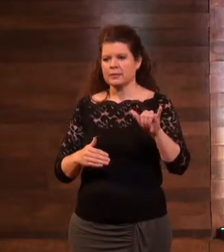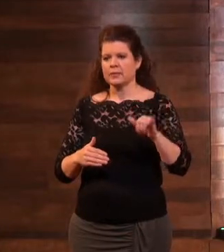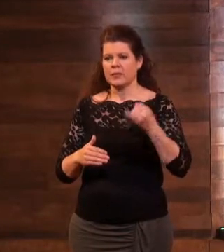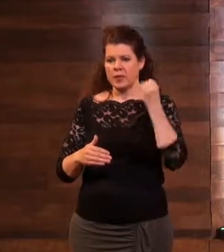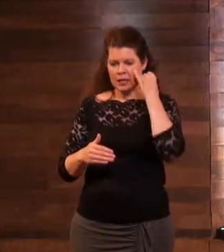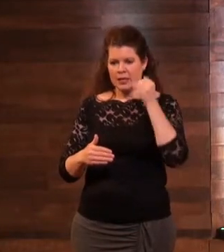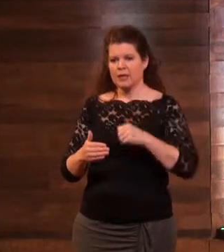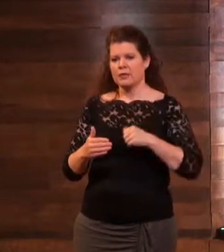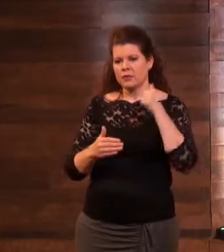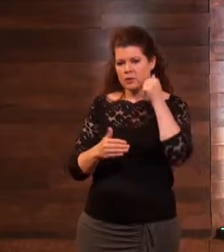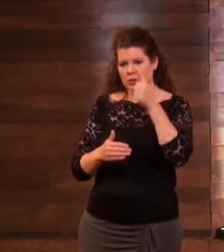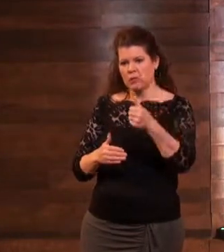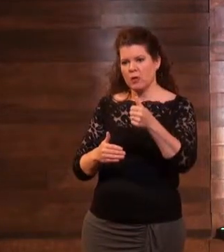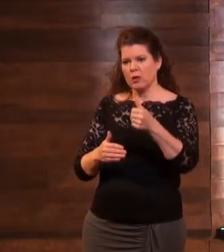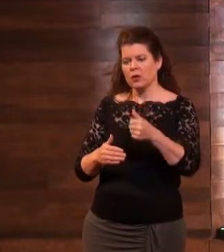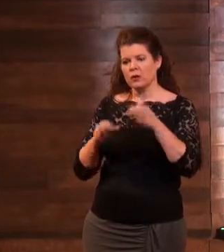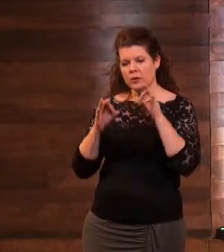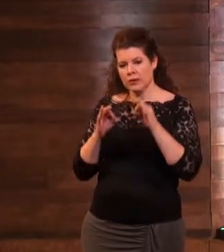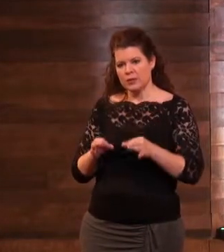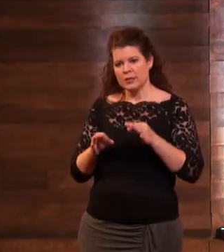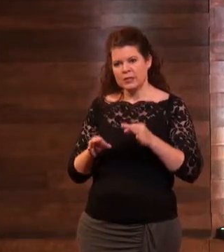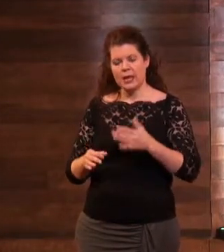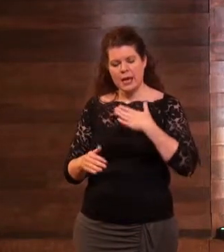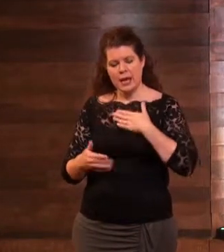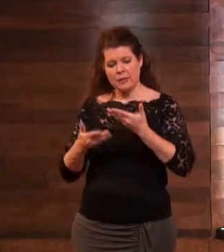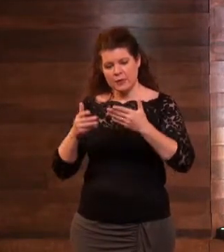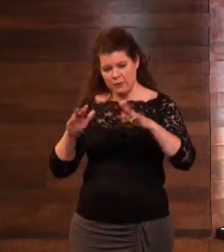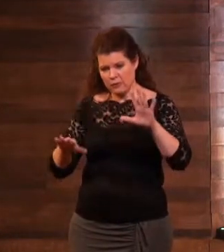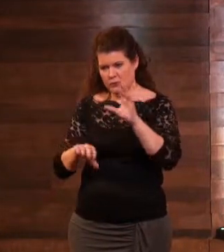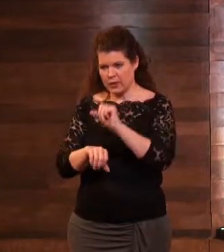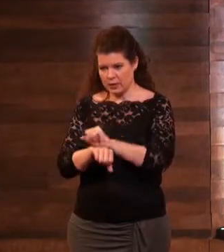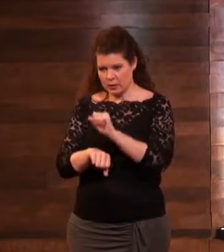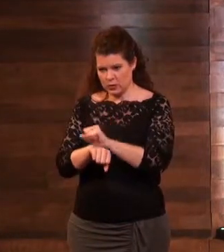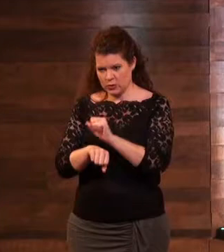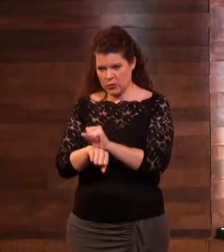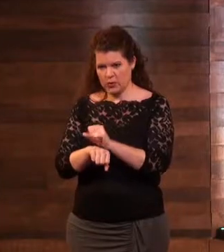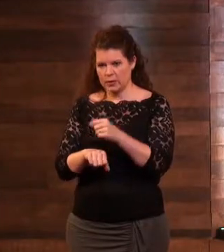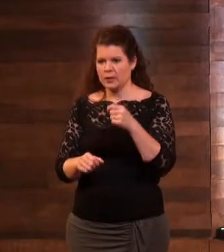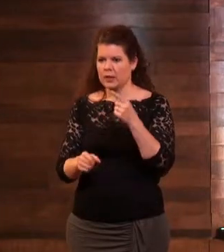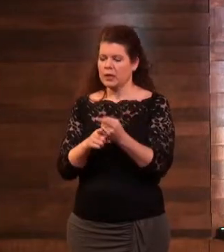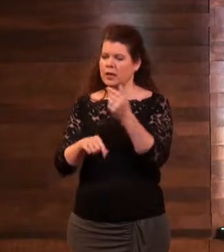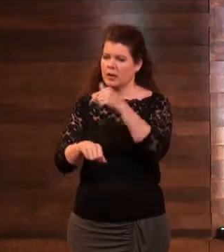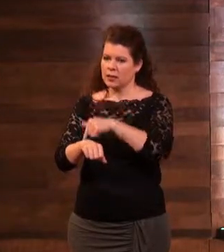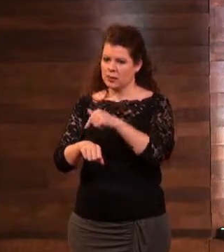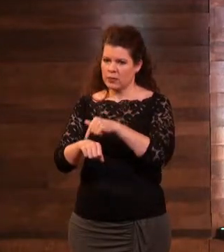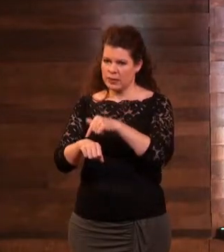tonight, I'm all here for my family. Work and wait till tomorrow.